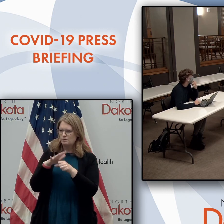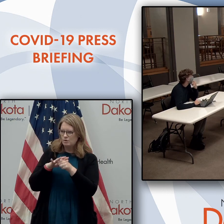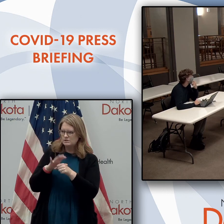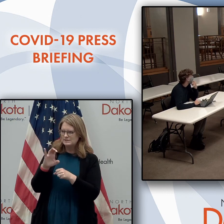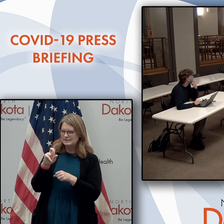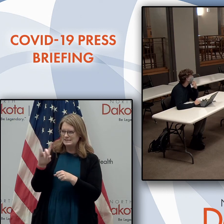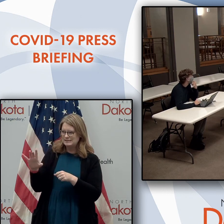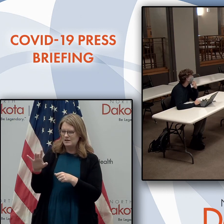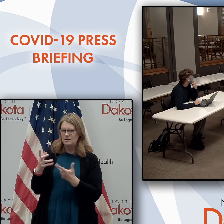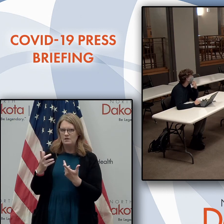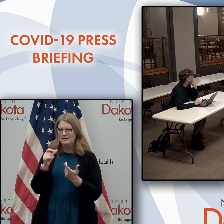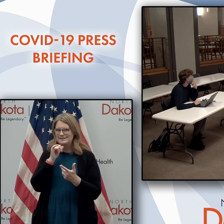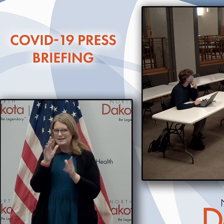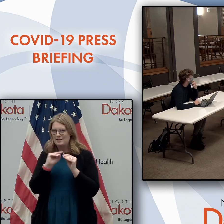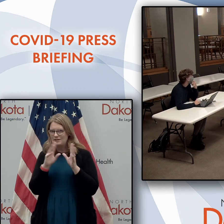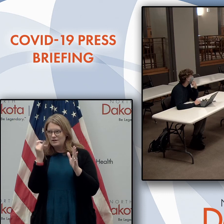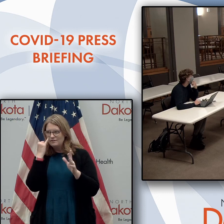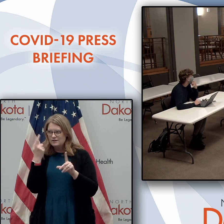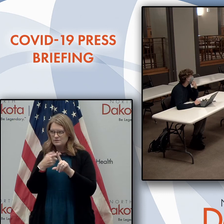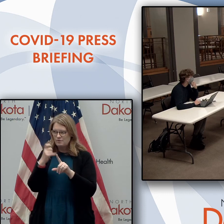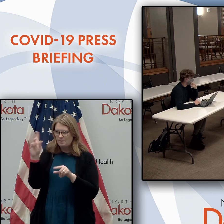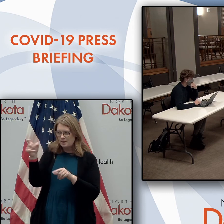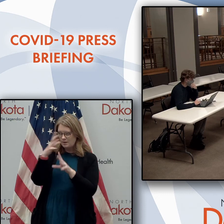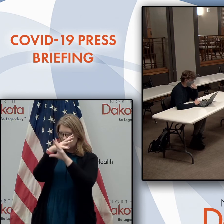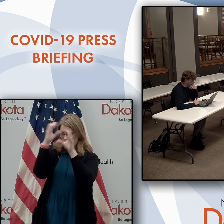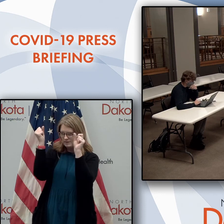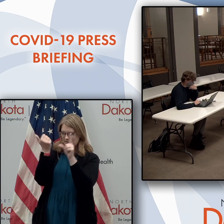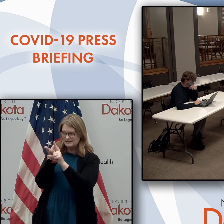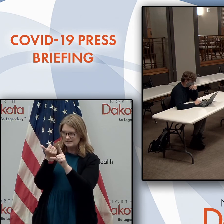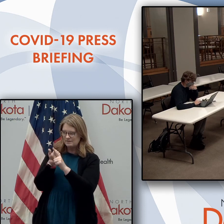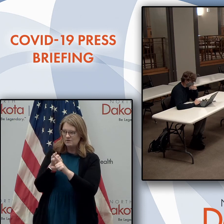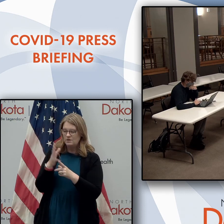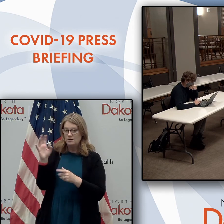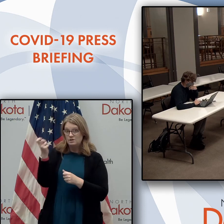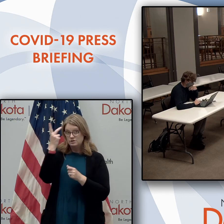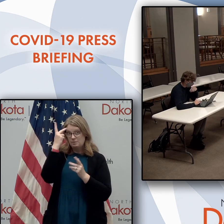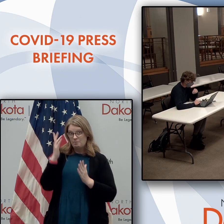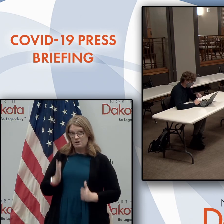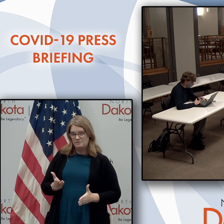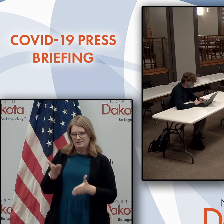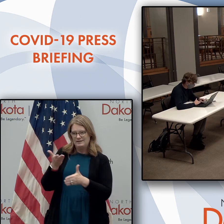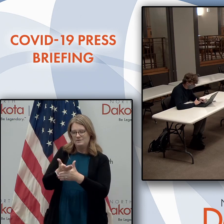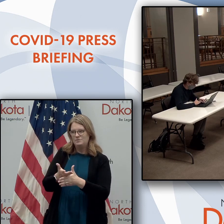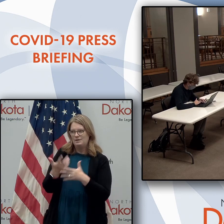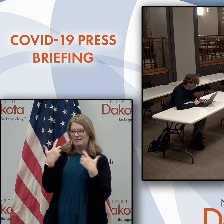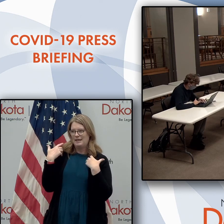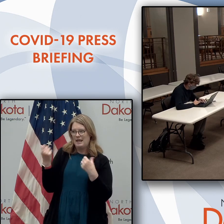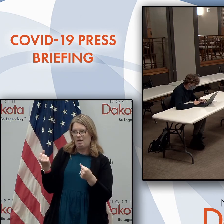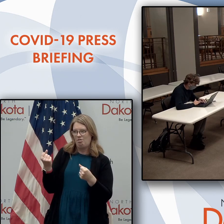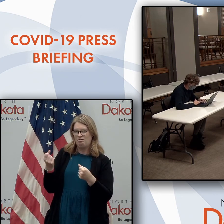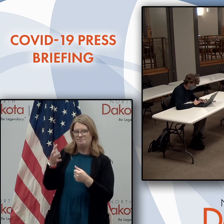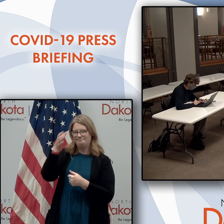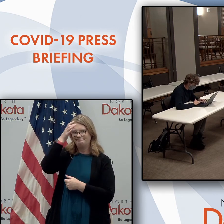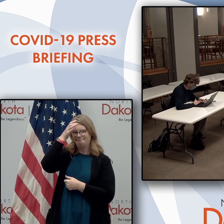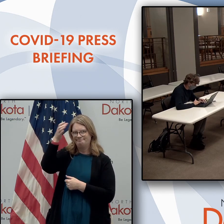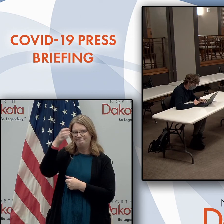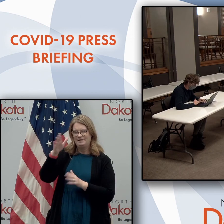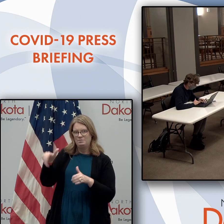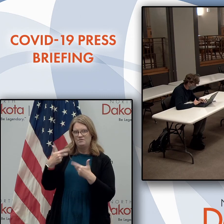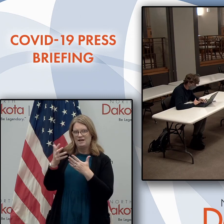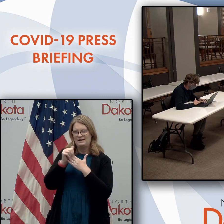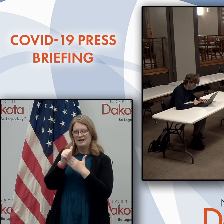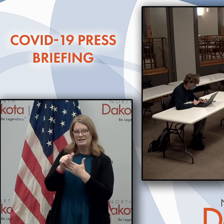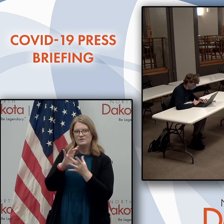from the president himself, but should politicians be interfering with health experts' efforts to give guidelines to